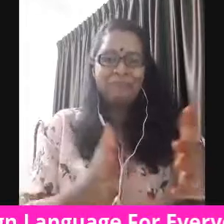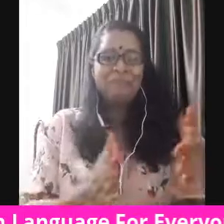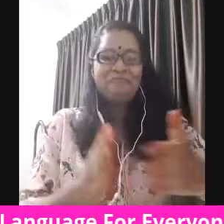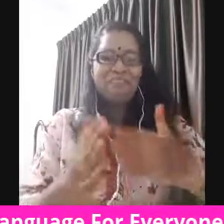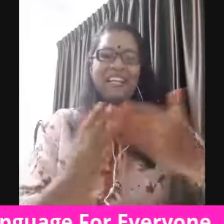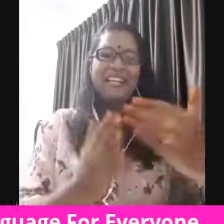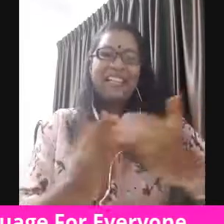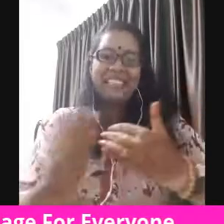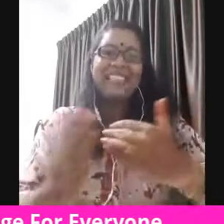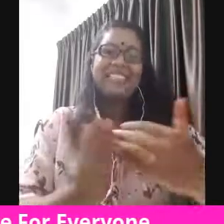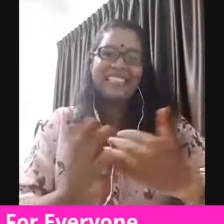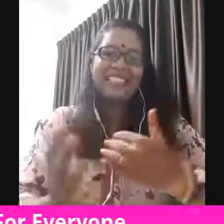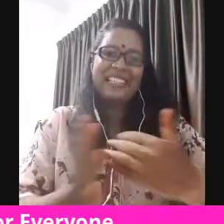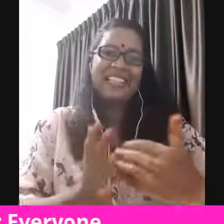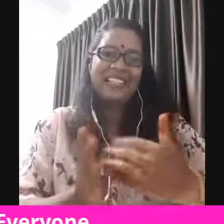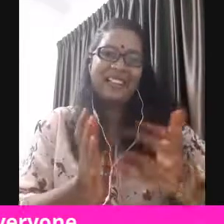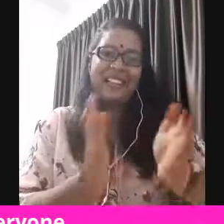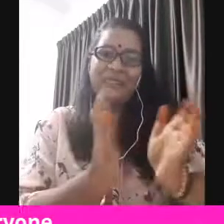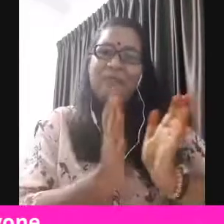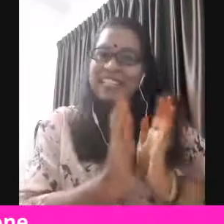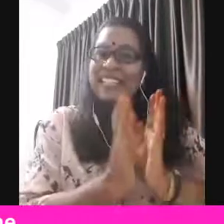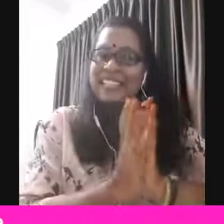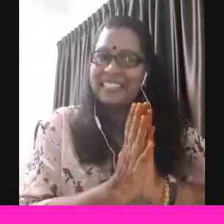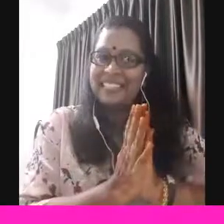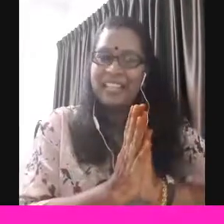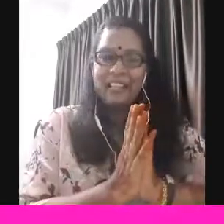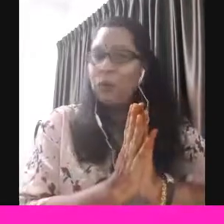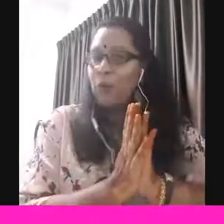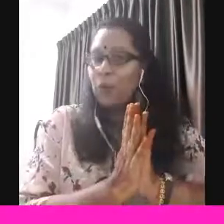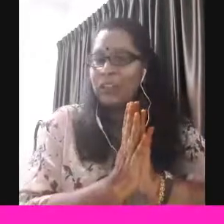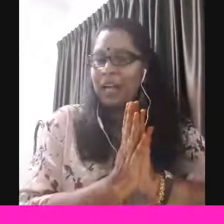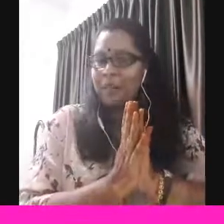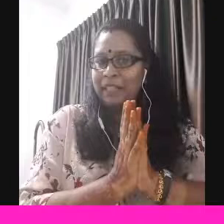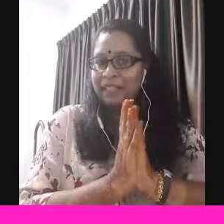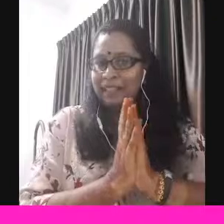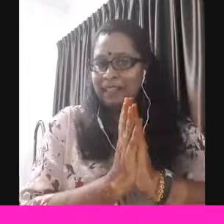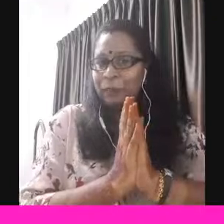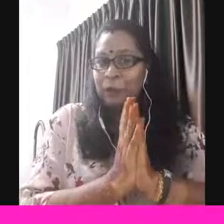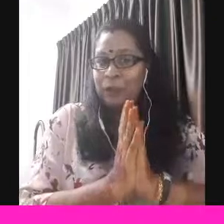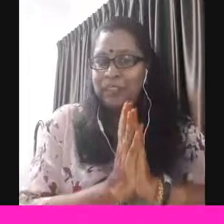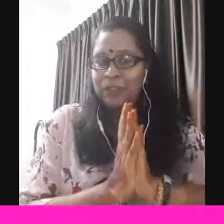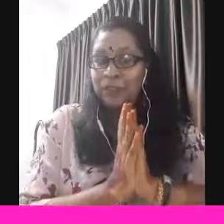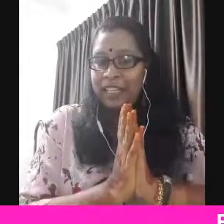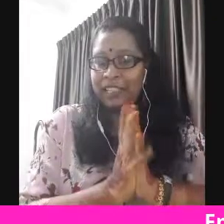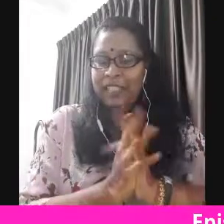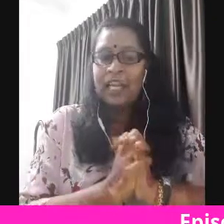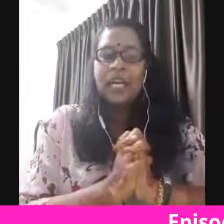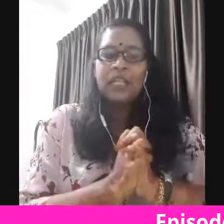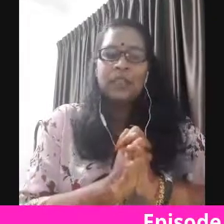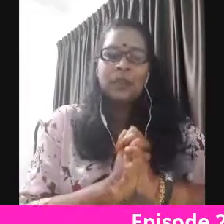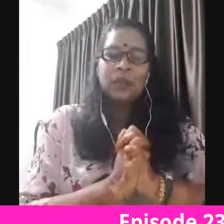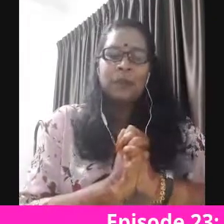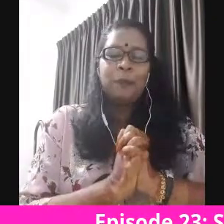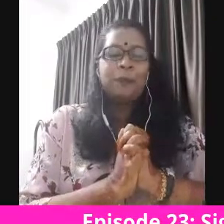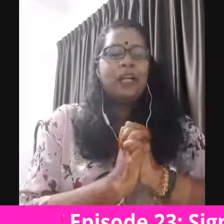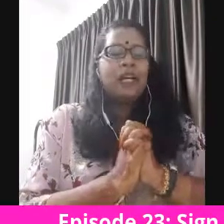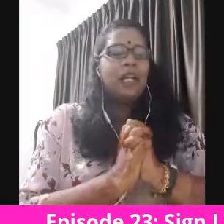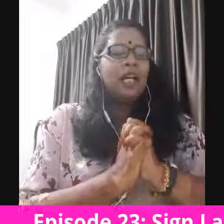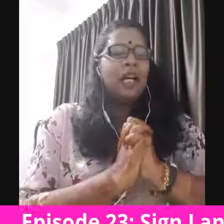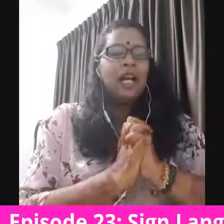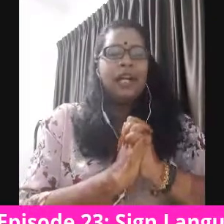will distance. There will be a distance. They won't come and approach us for anything.